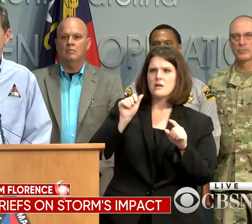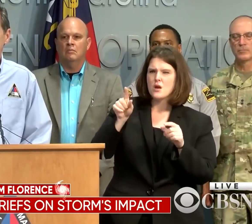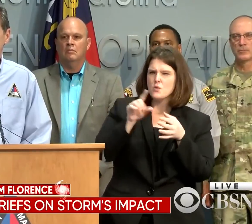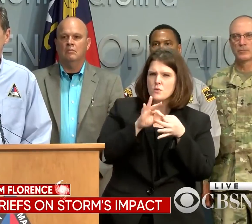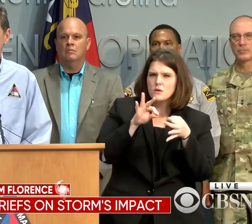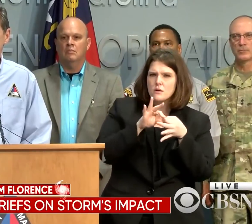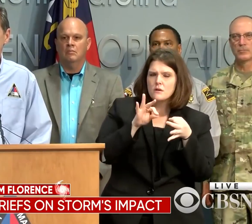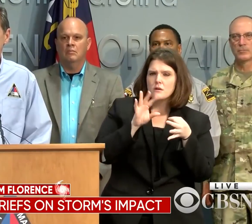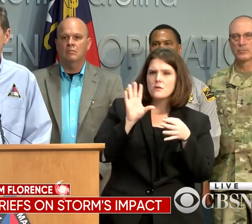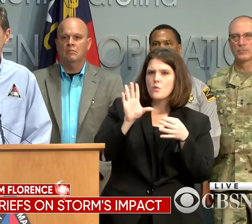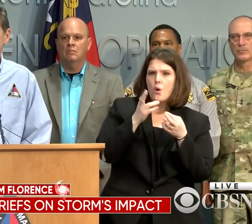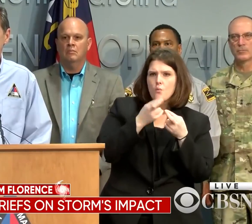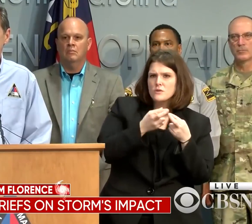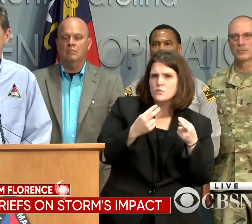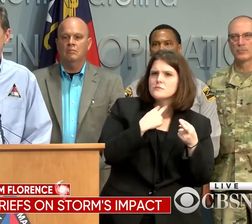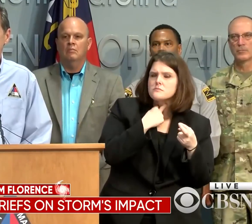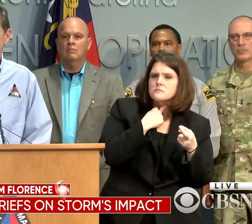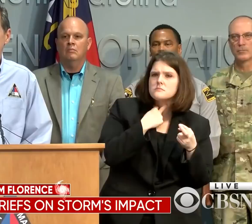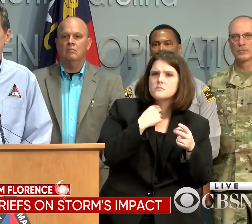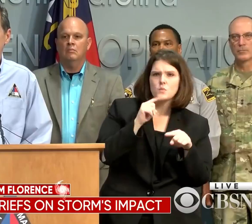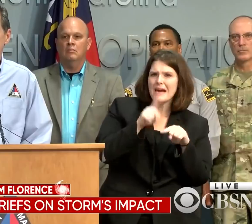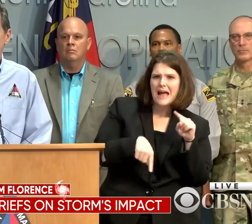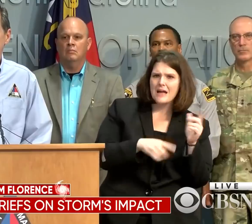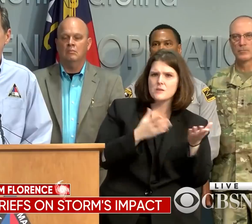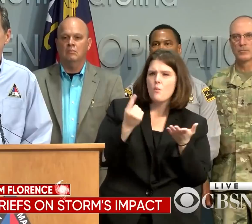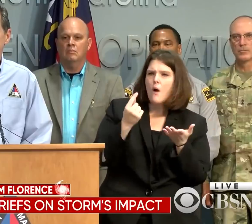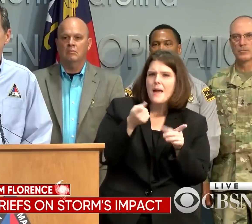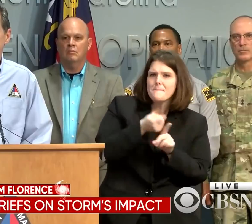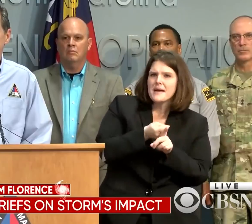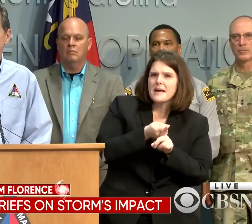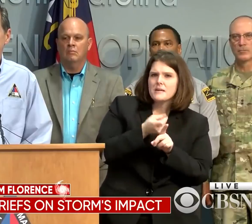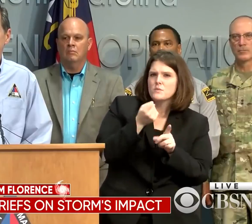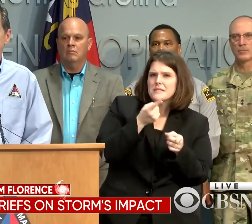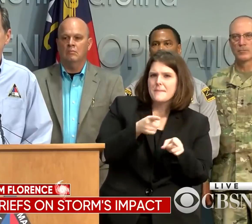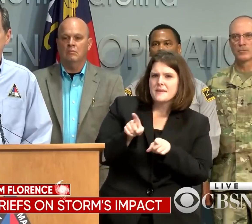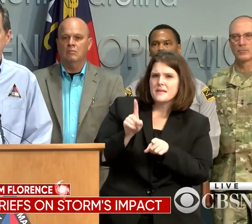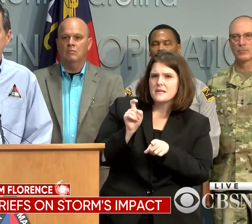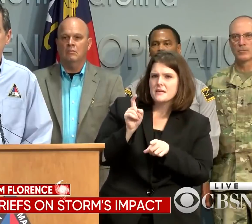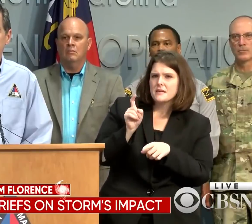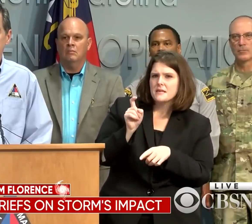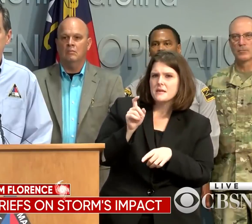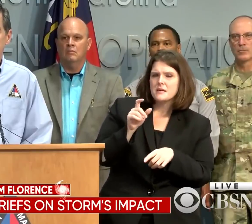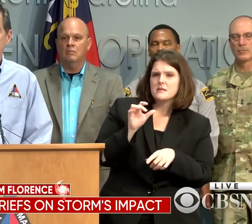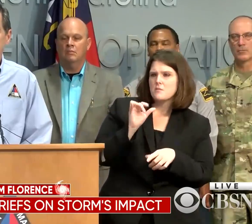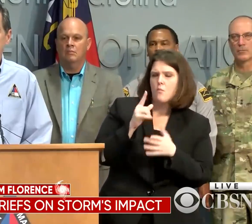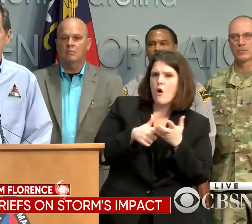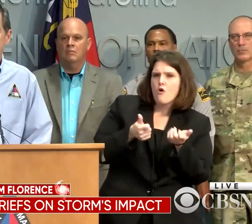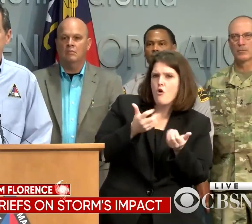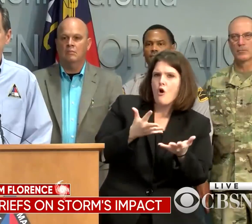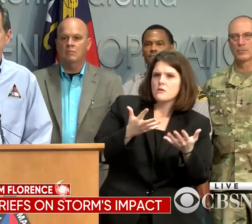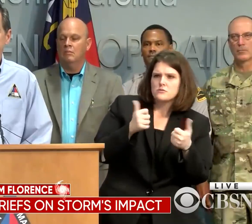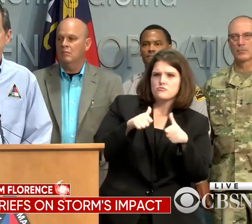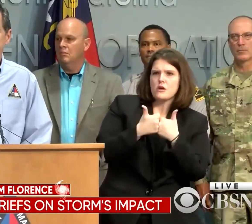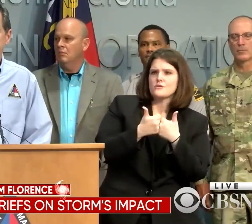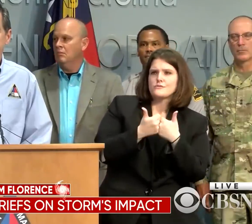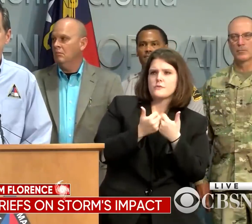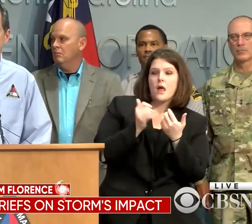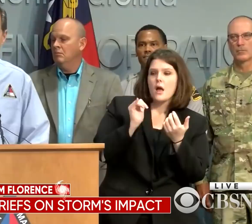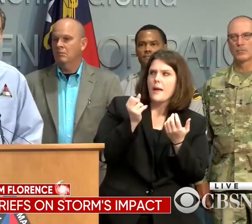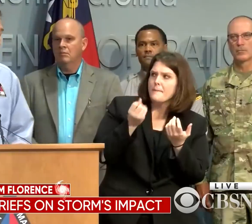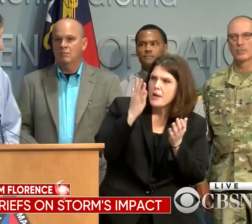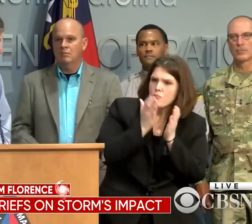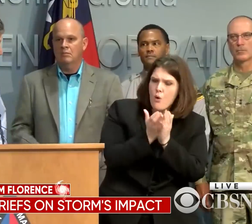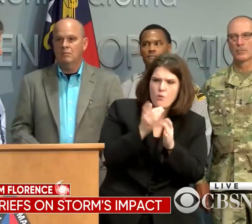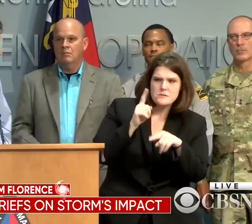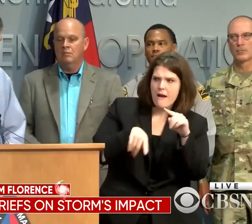many resources you're unable to get where they need to go, and what sort of impact that's happening, that's causing, like how many boats and